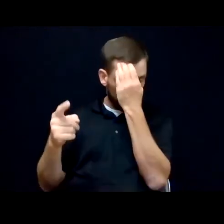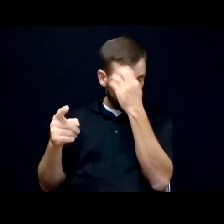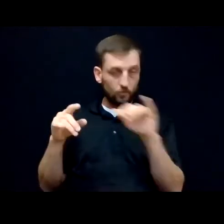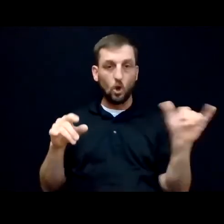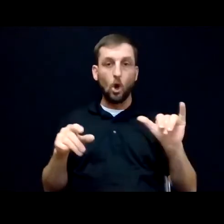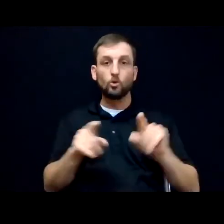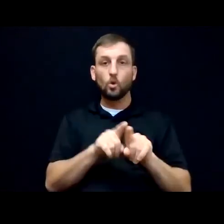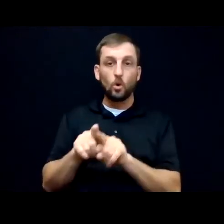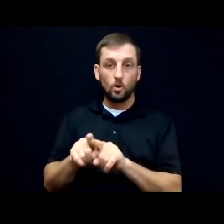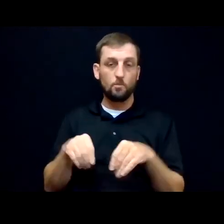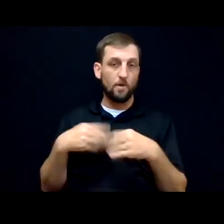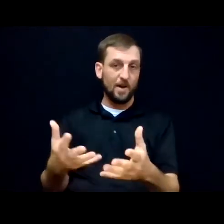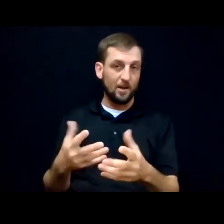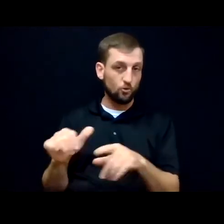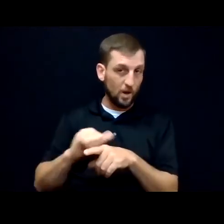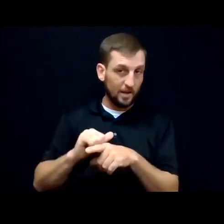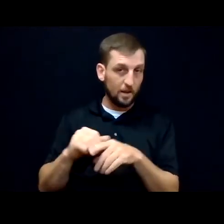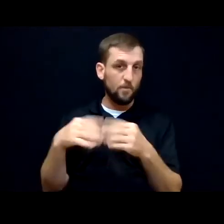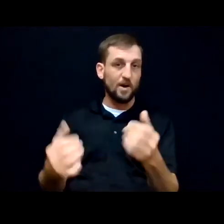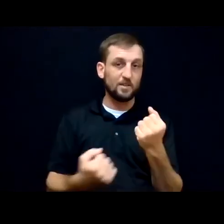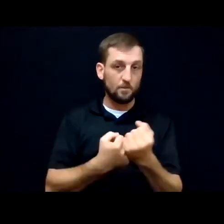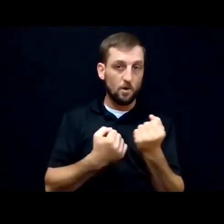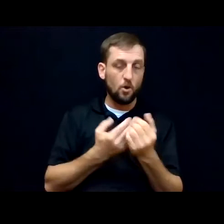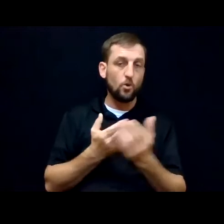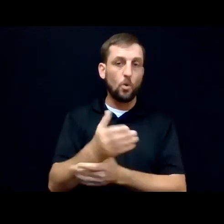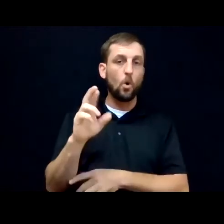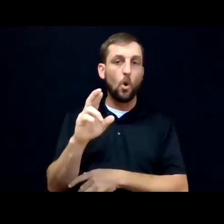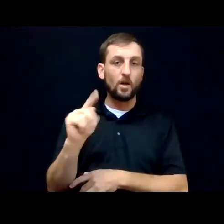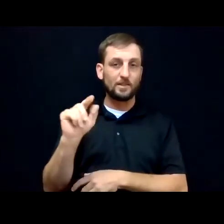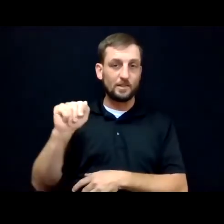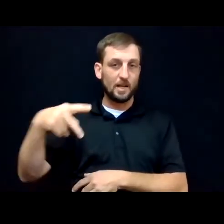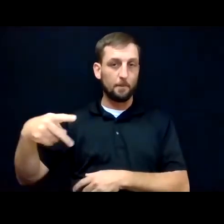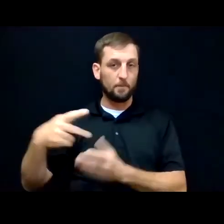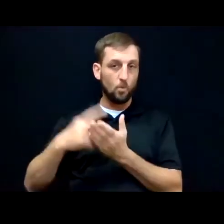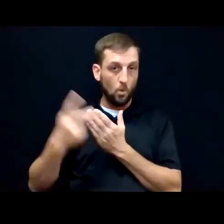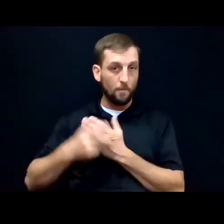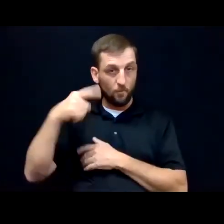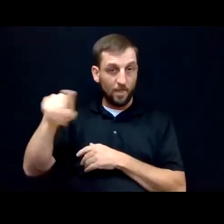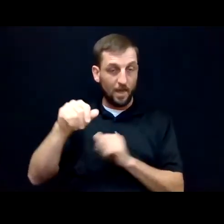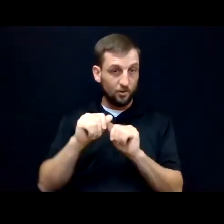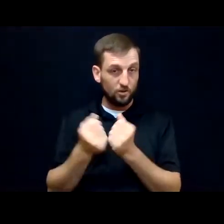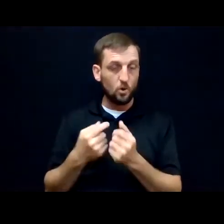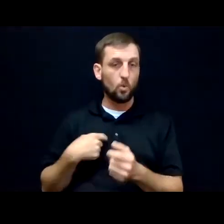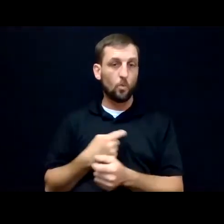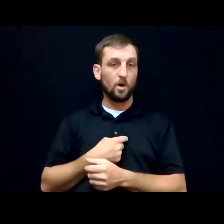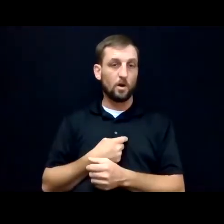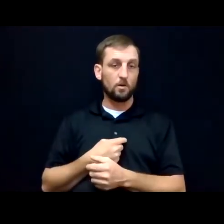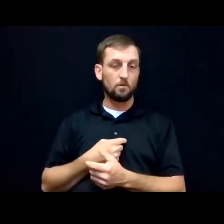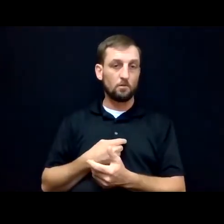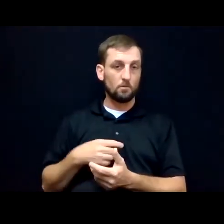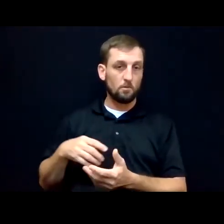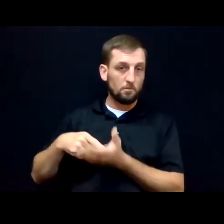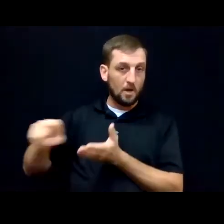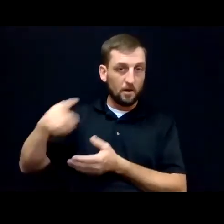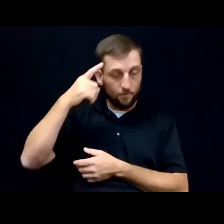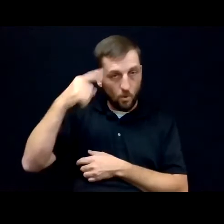and support to our agencies, which is through the RTAP program, where we actually fund for those agencies to have training for